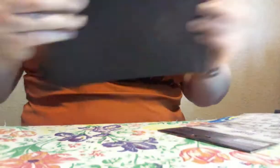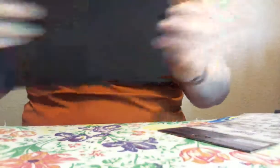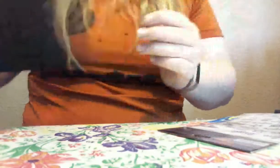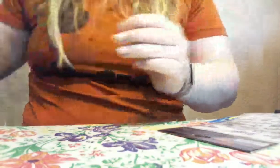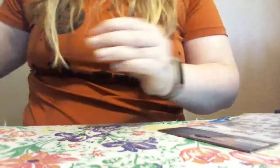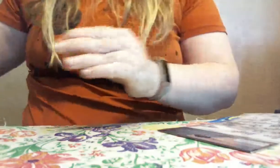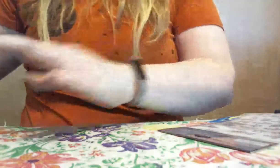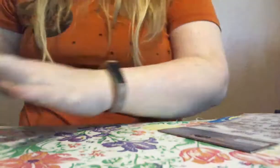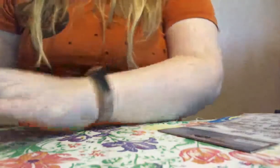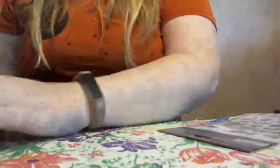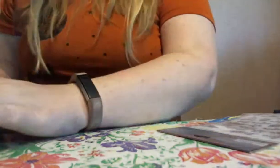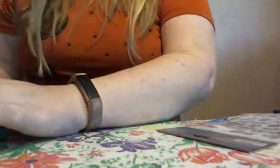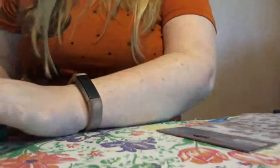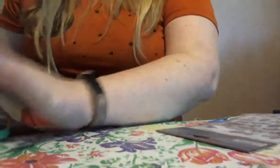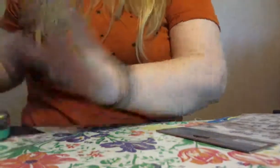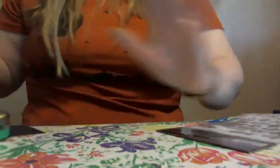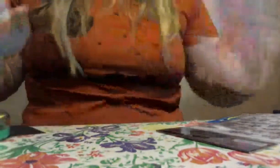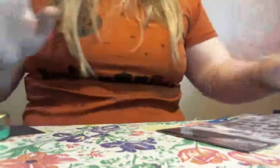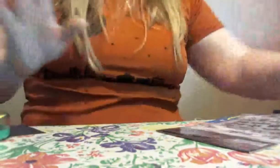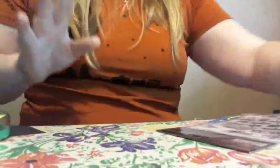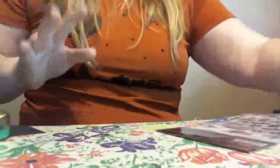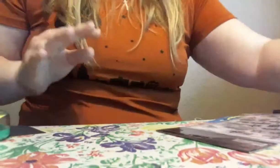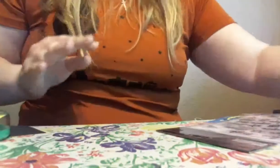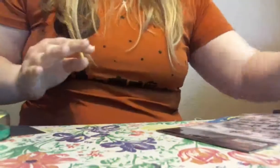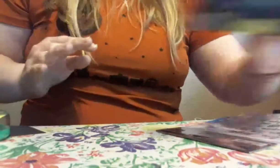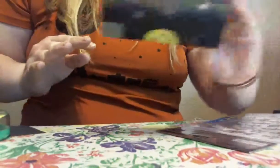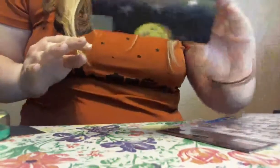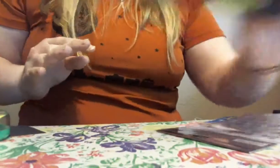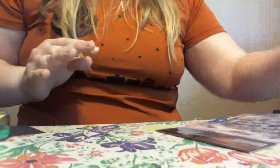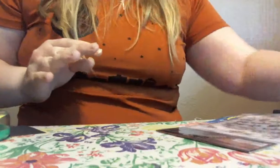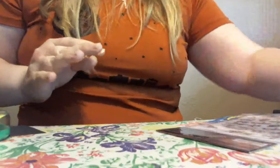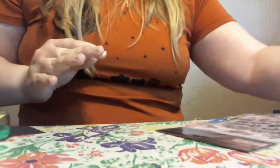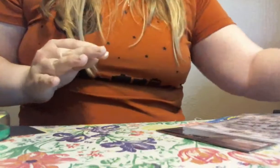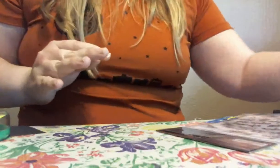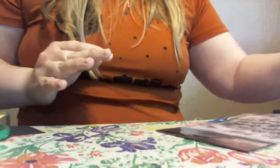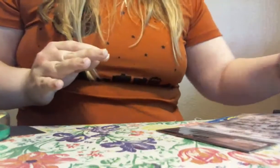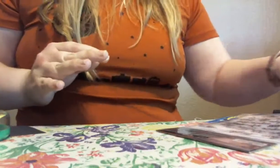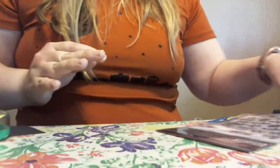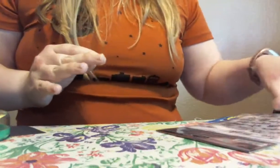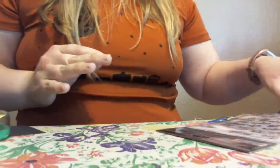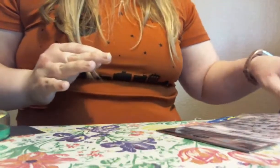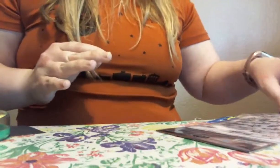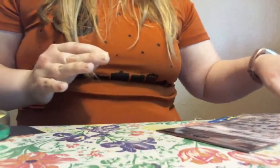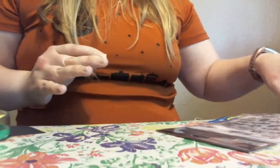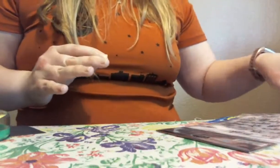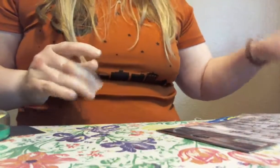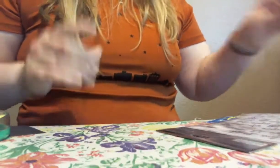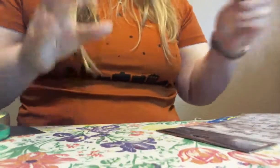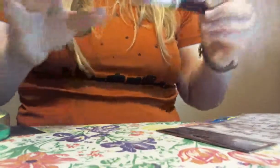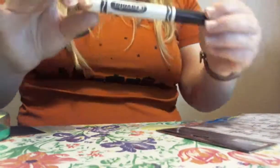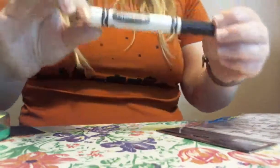and if you would like to decorate it like I did here, you're going to want a